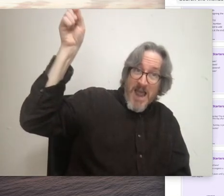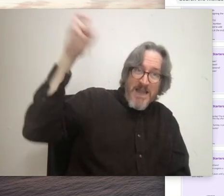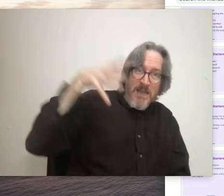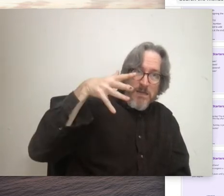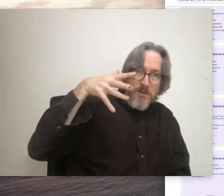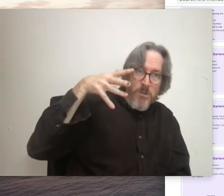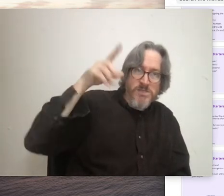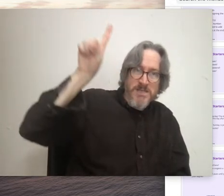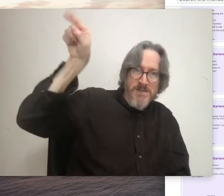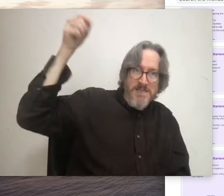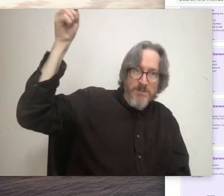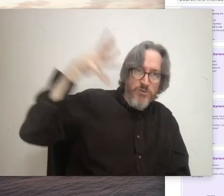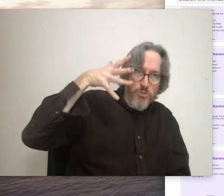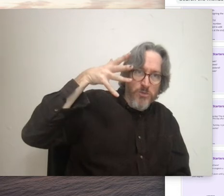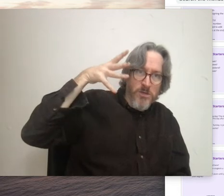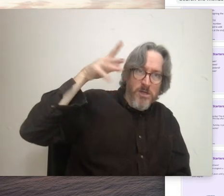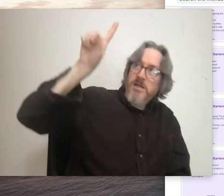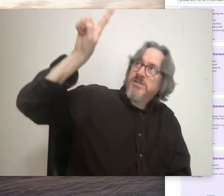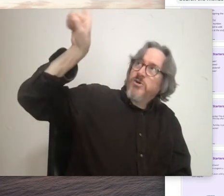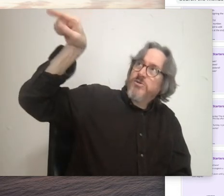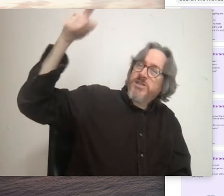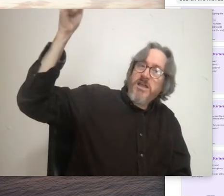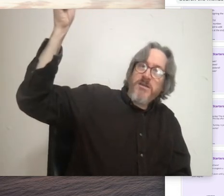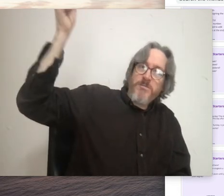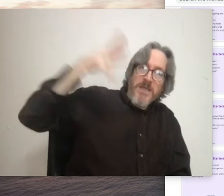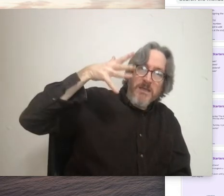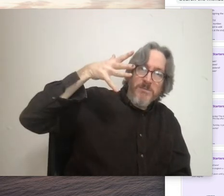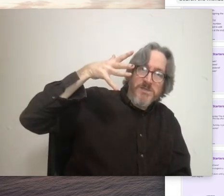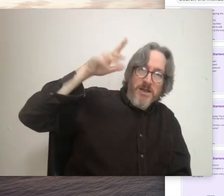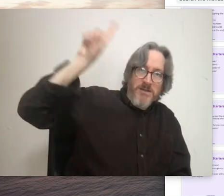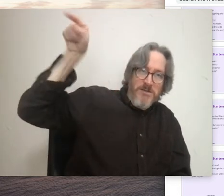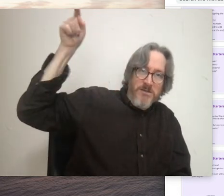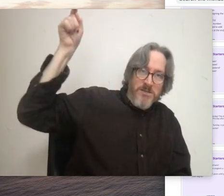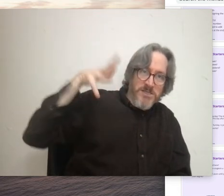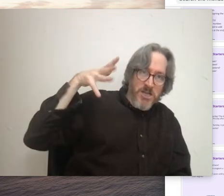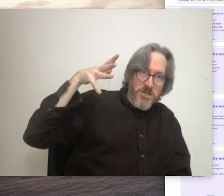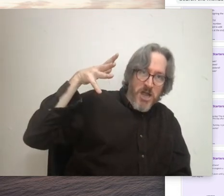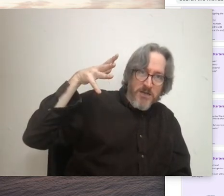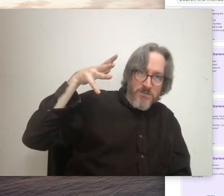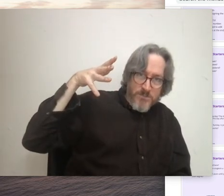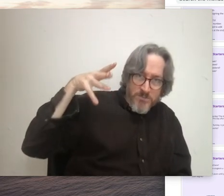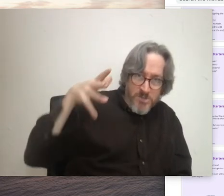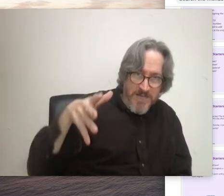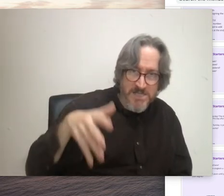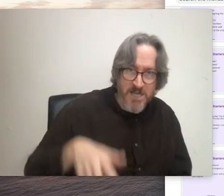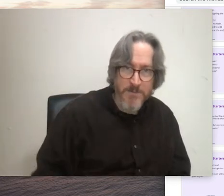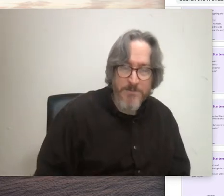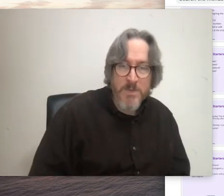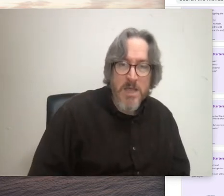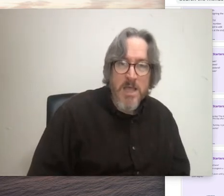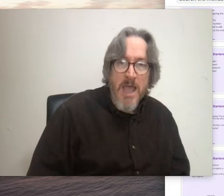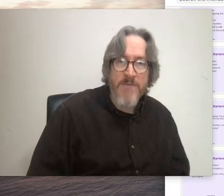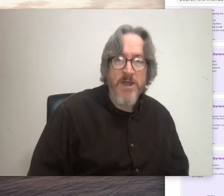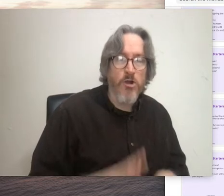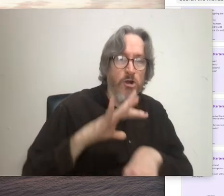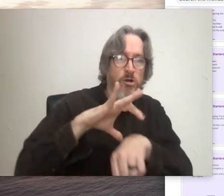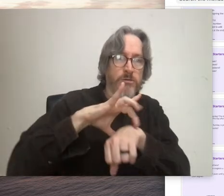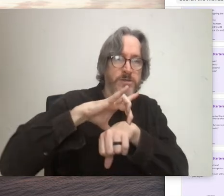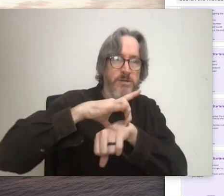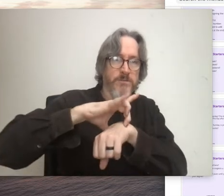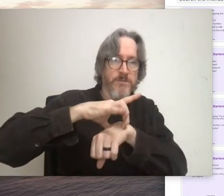and then most of the time I see, so sun beams, right? Sunshine. So that's Sun. And